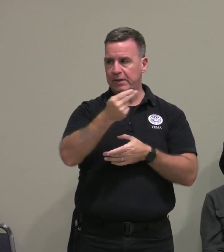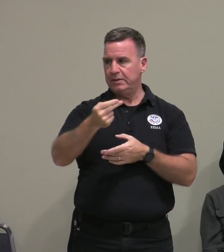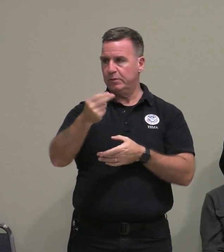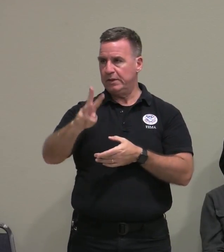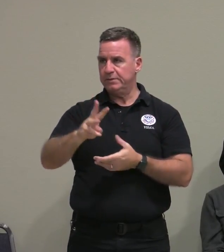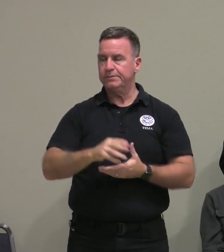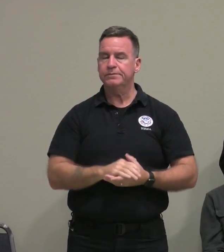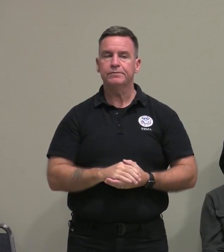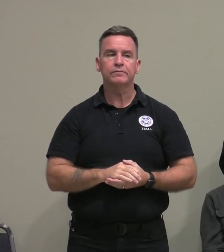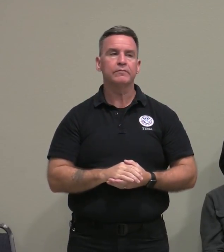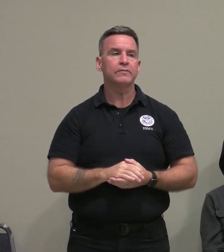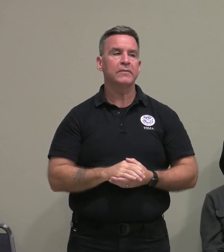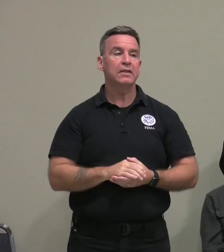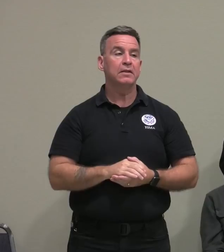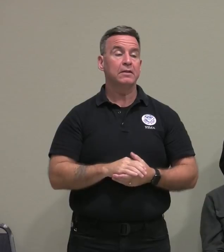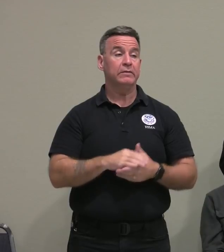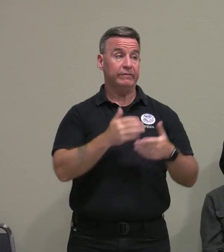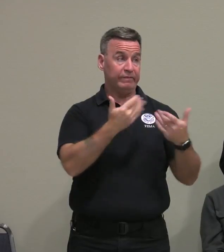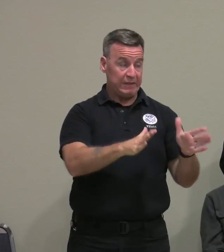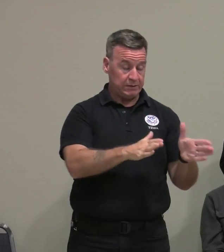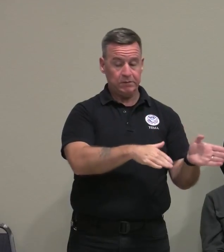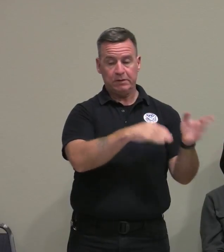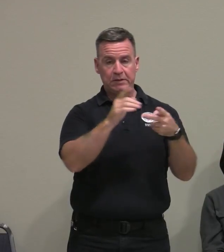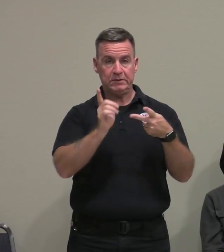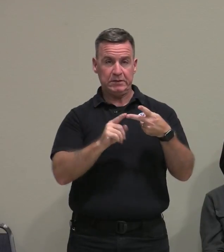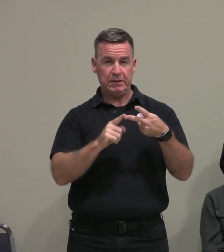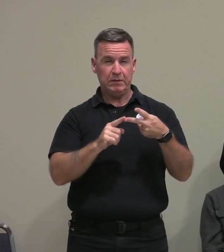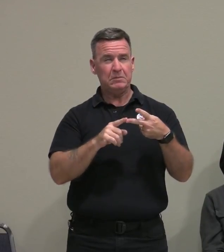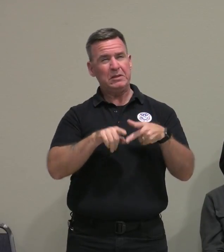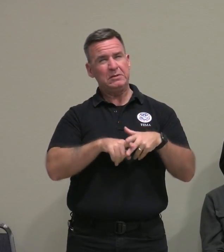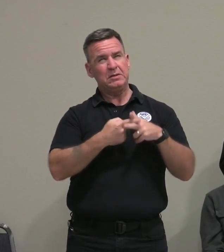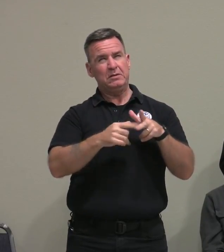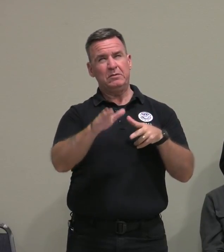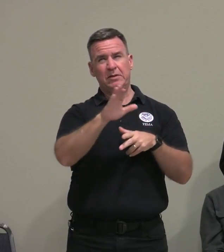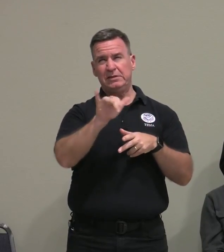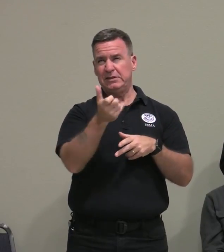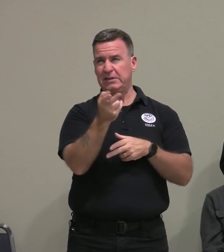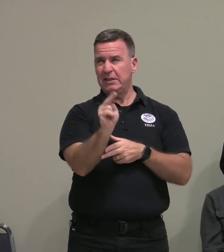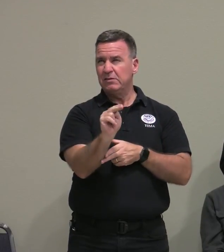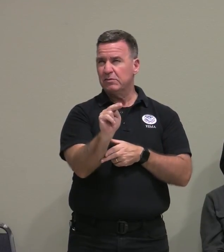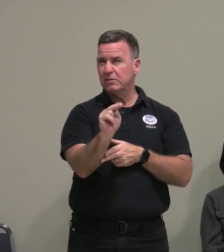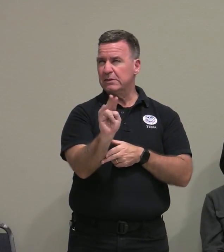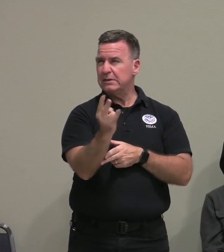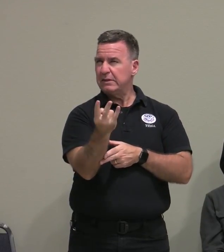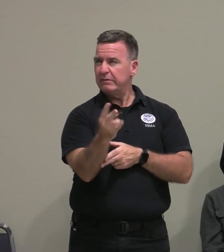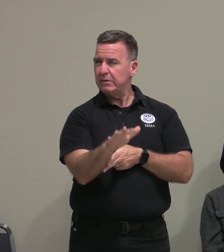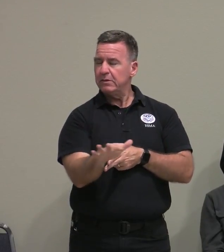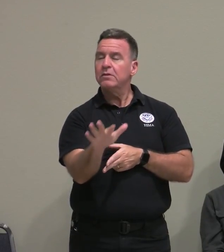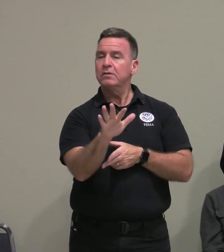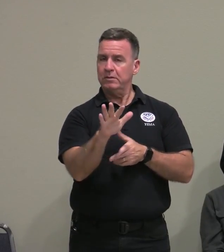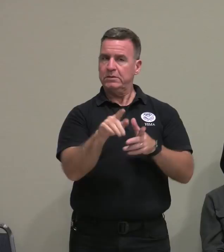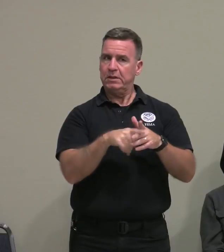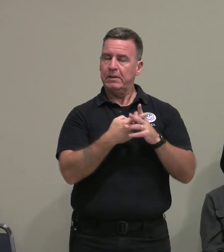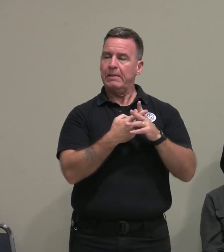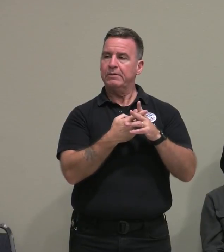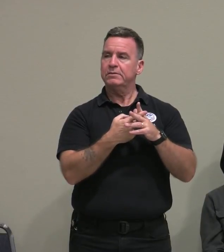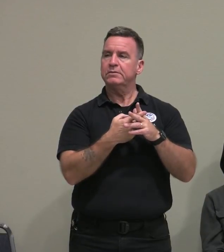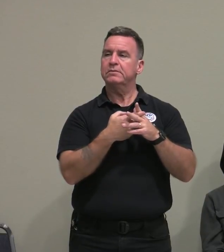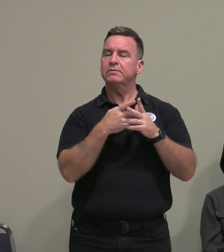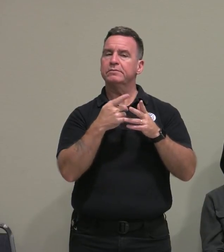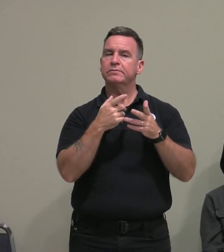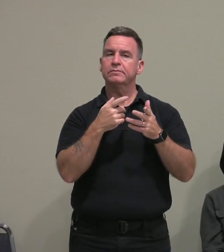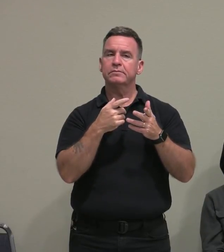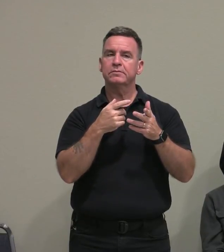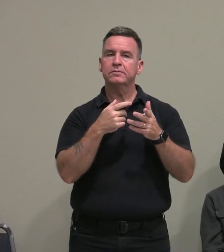hazardous waste. And then the second phase, which will probably start around January the 7th, will be the